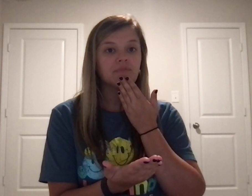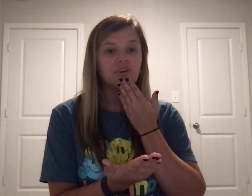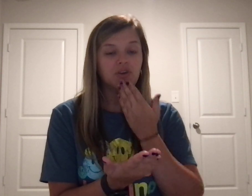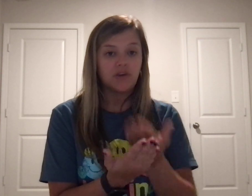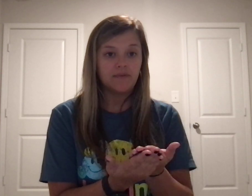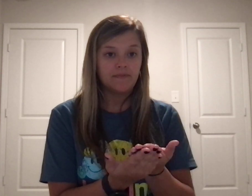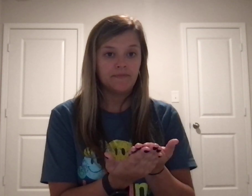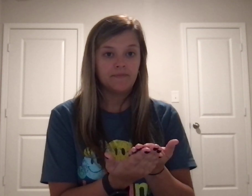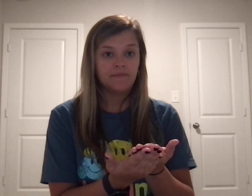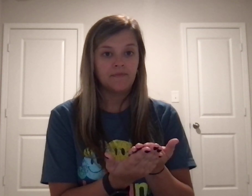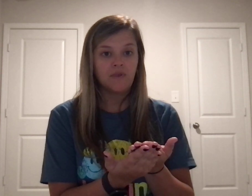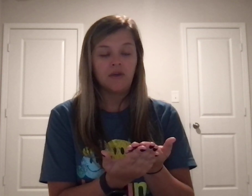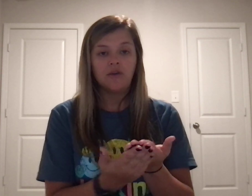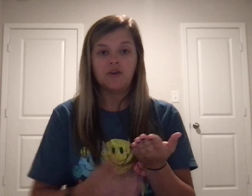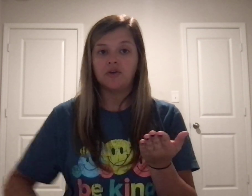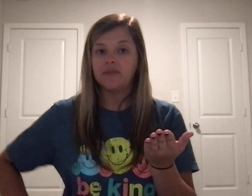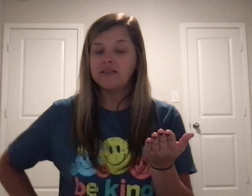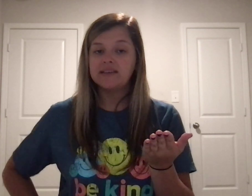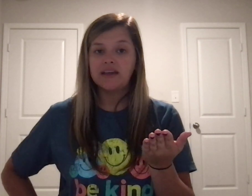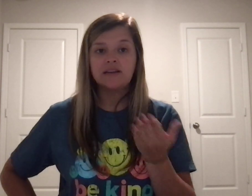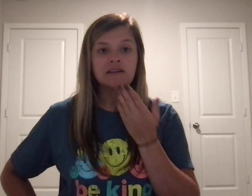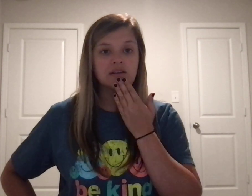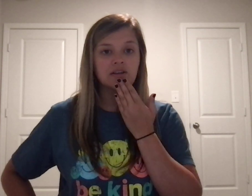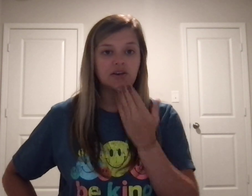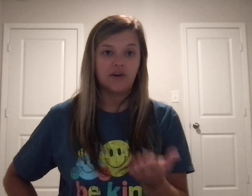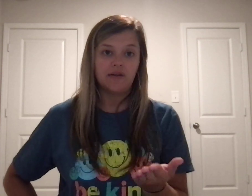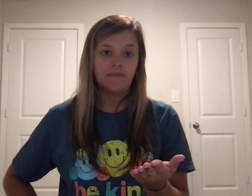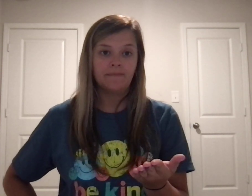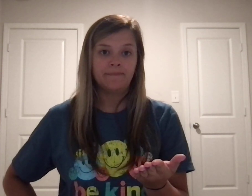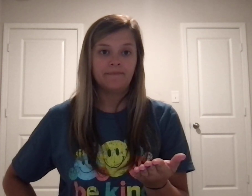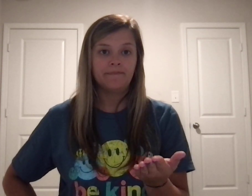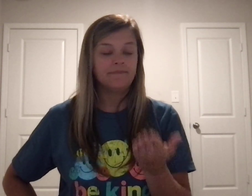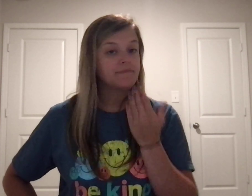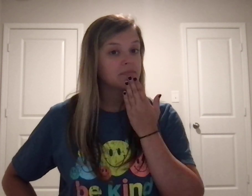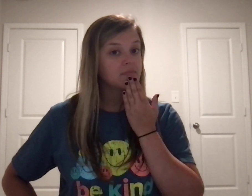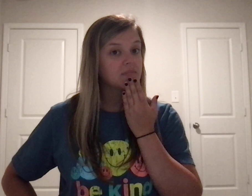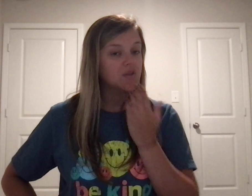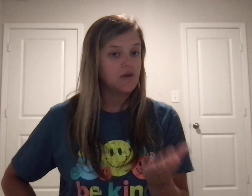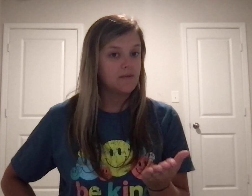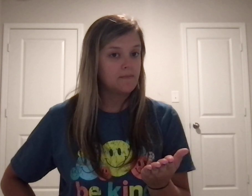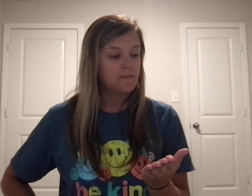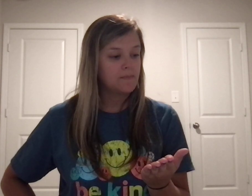Good. You can do it without this hand. Good. Good.